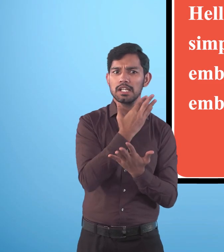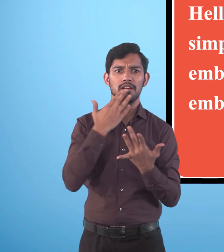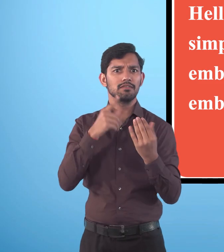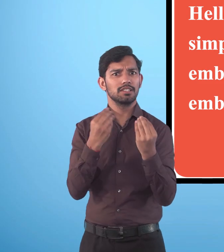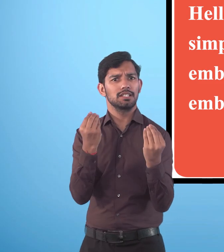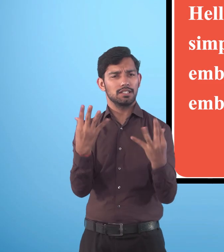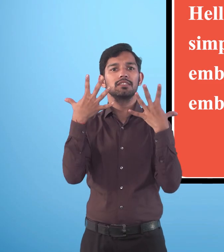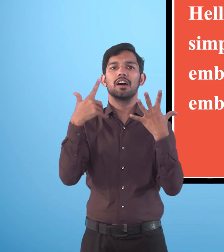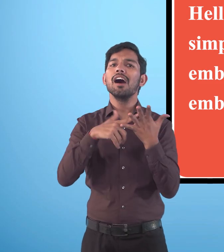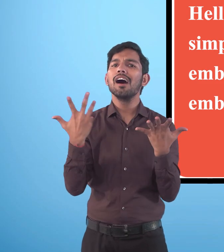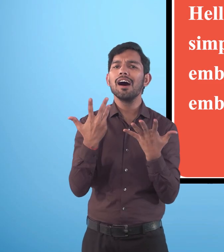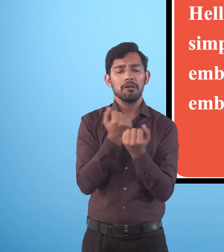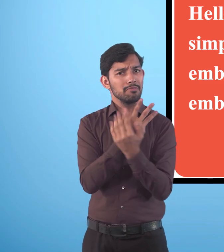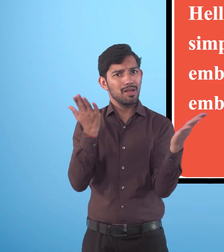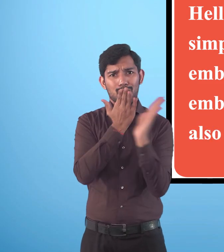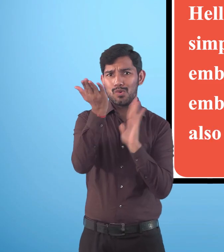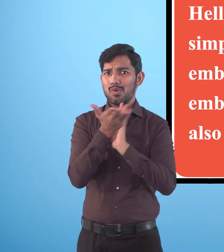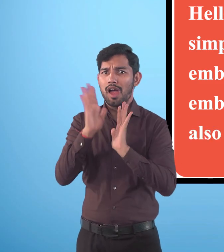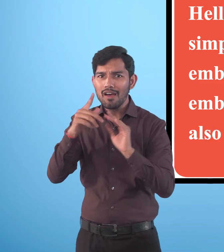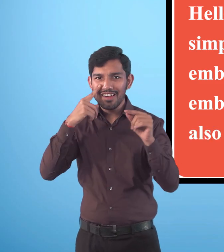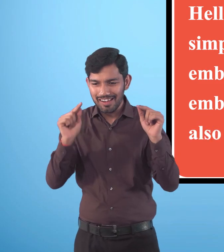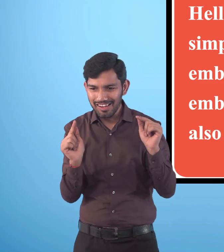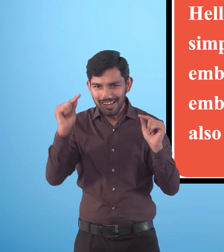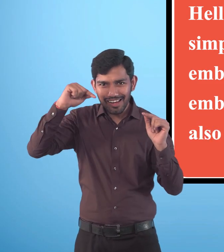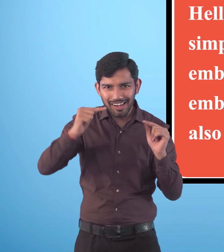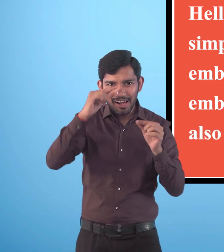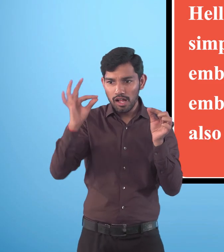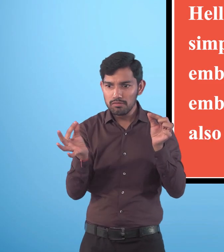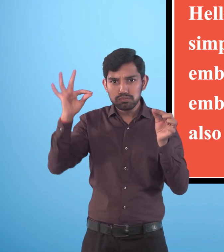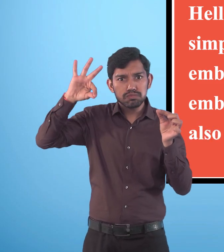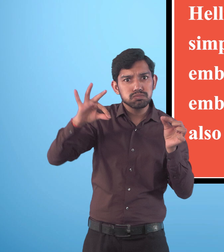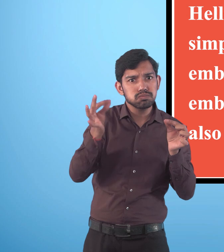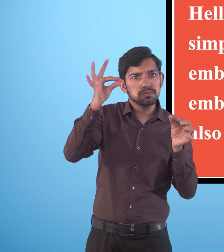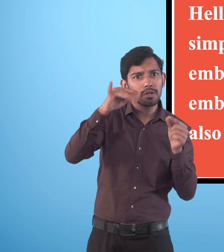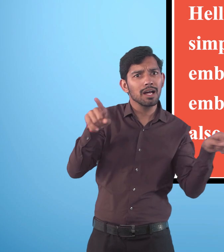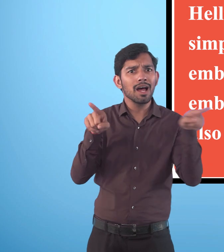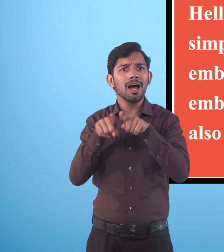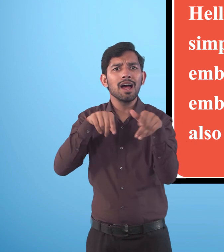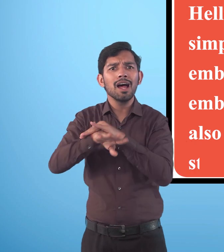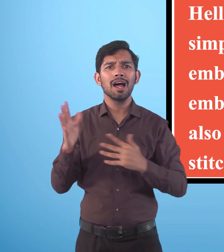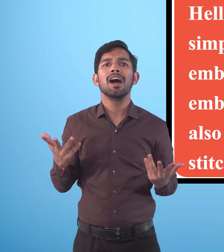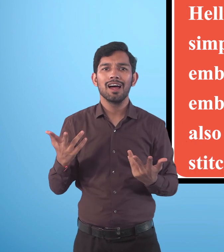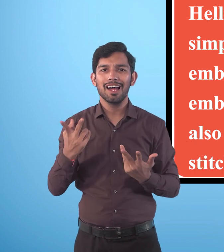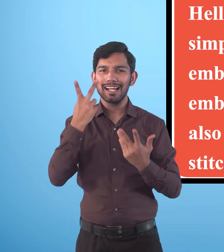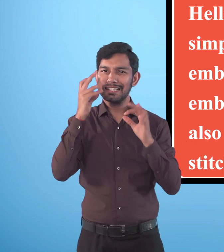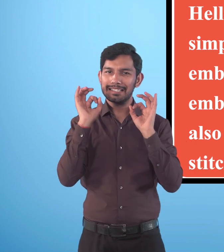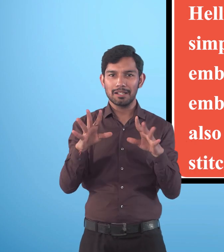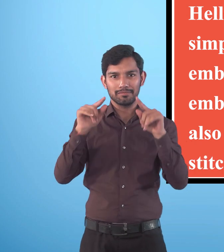It uses many bright colors and also uses many types of stitches like the chain